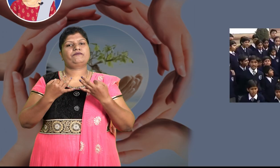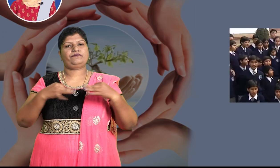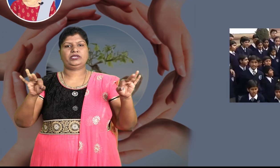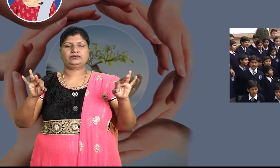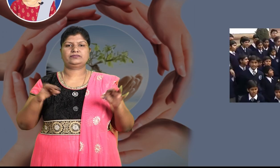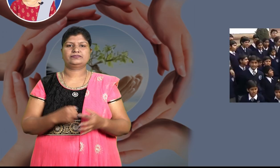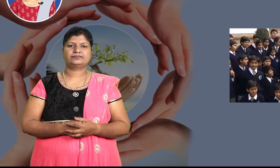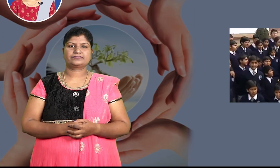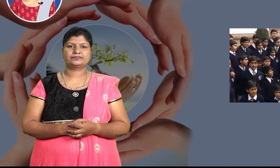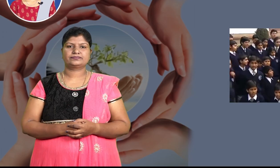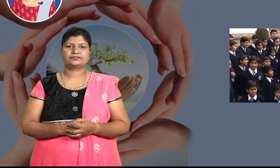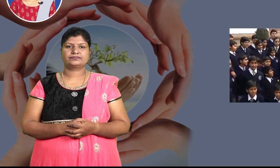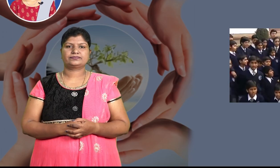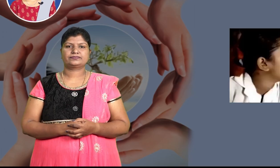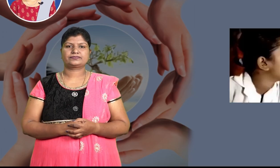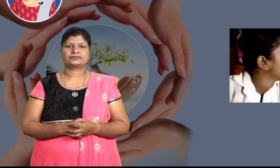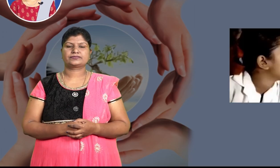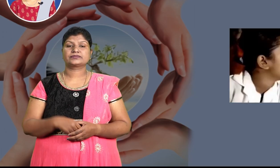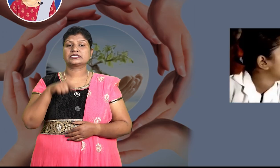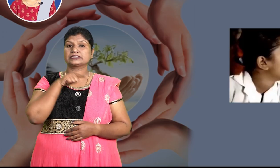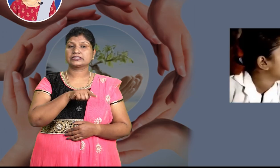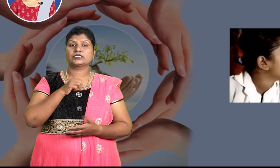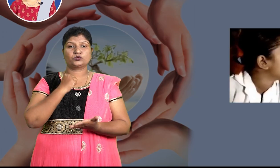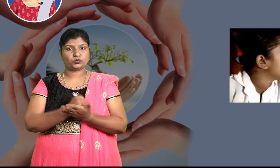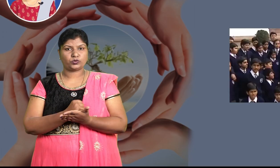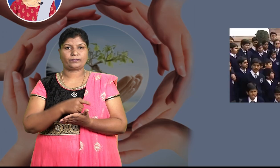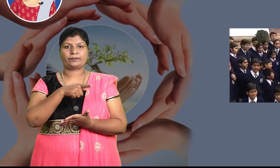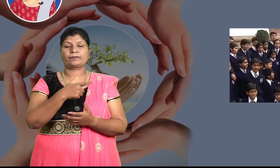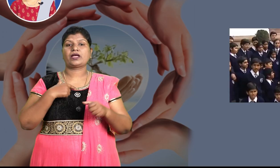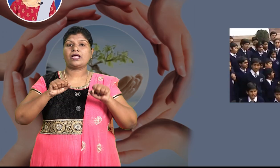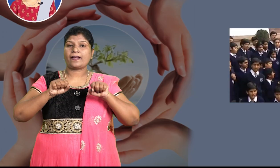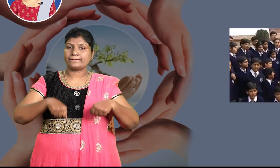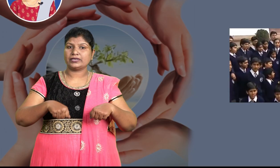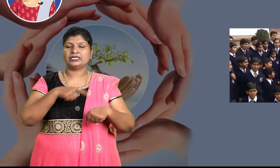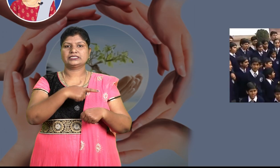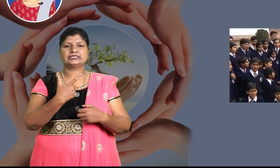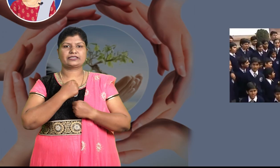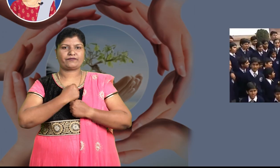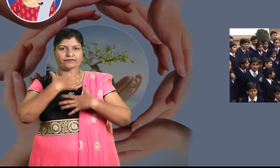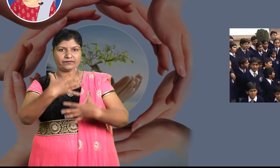They should be able to express their views freely.